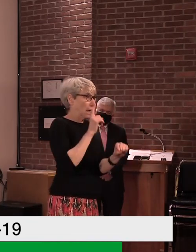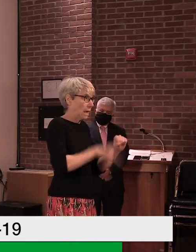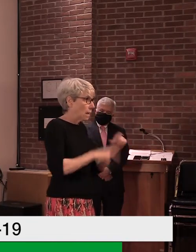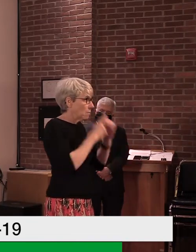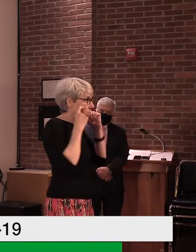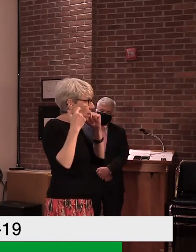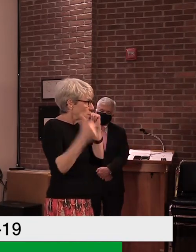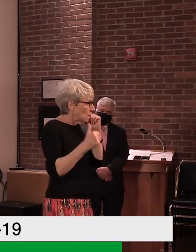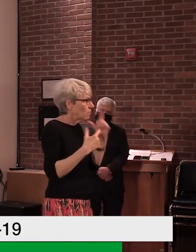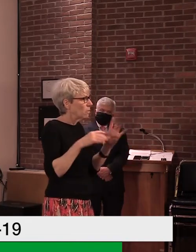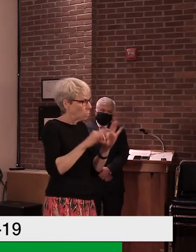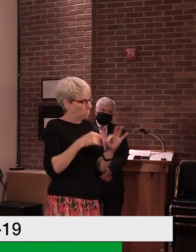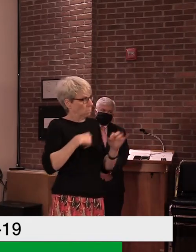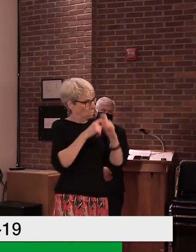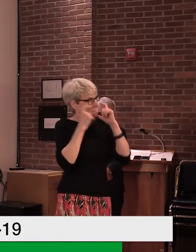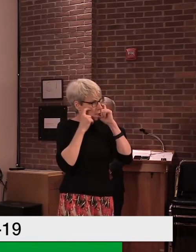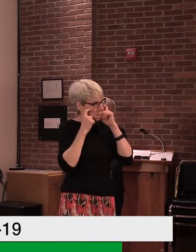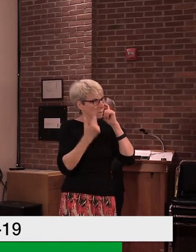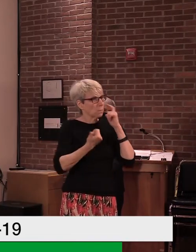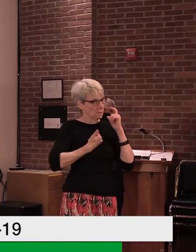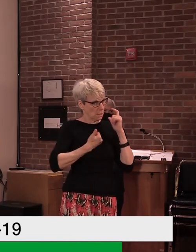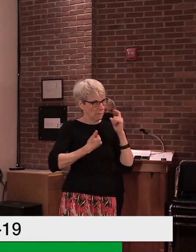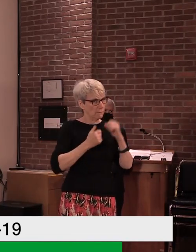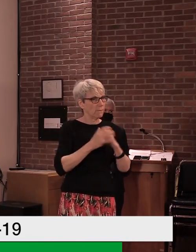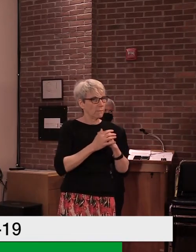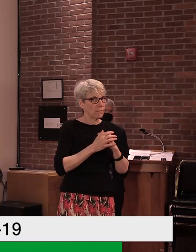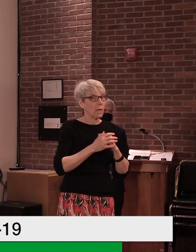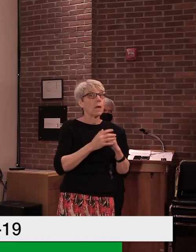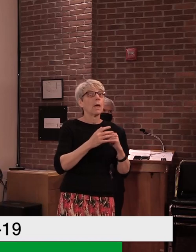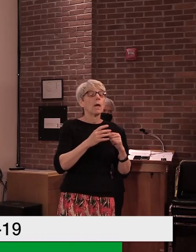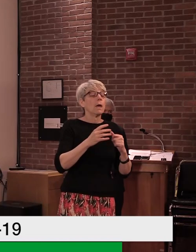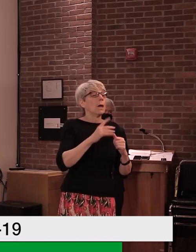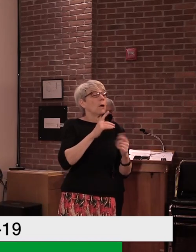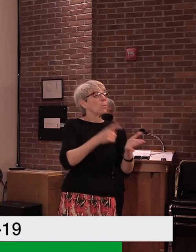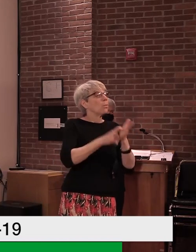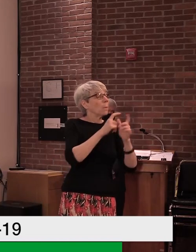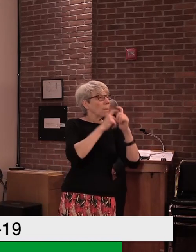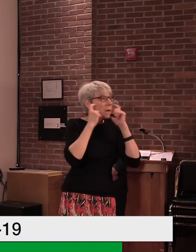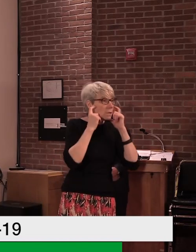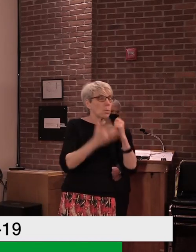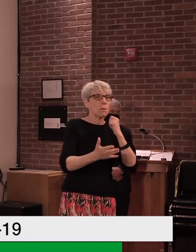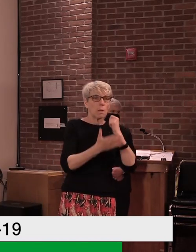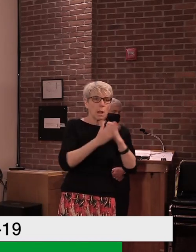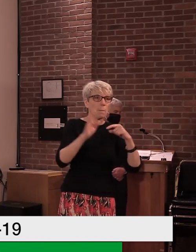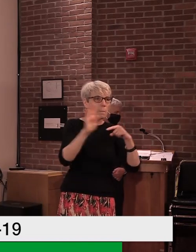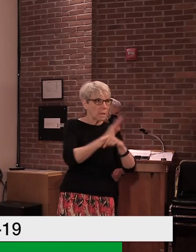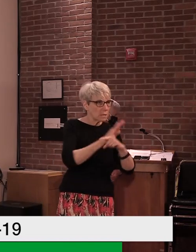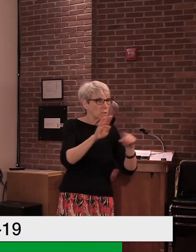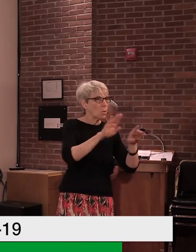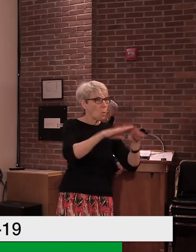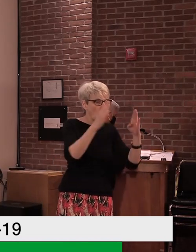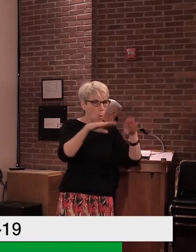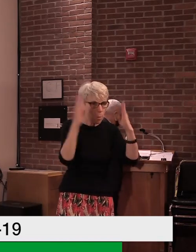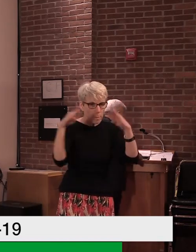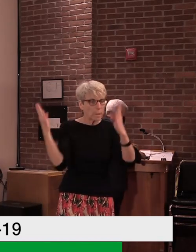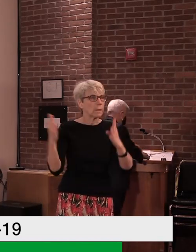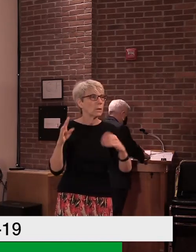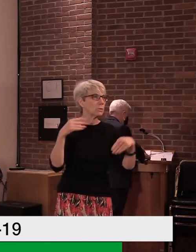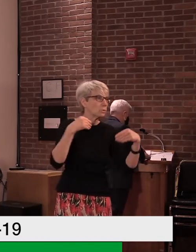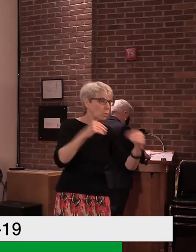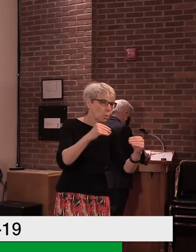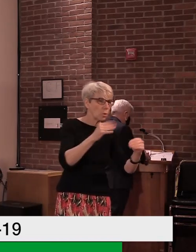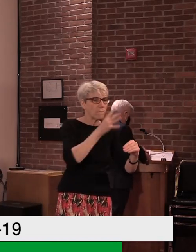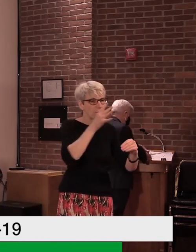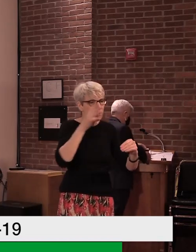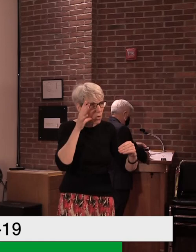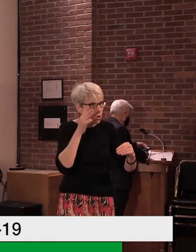the continued opening of our economy. It will help shop owners, businesses, farmers, suppliers to stay in business.